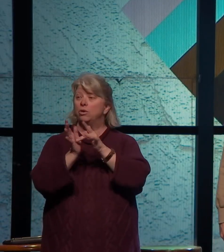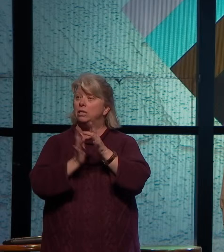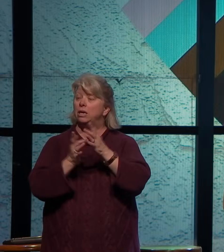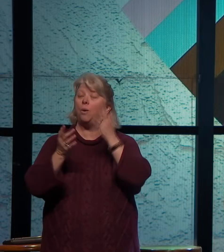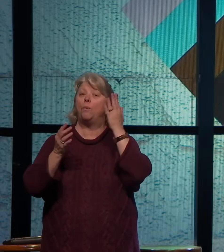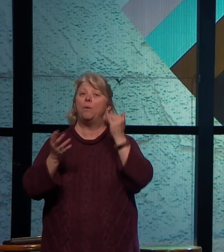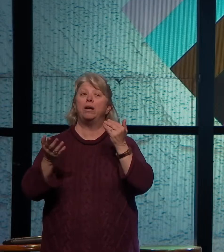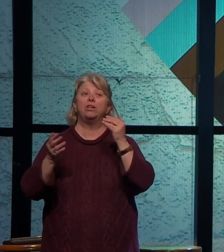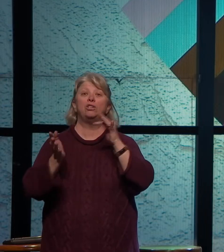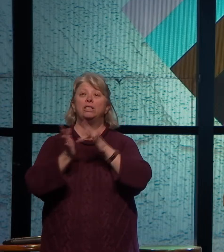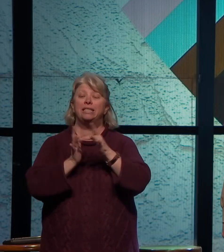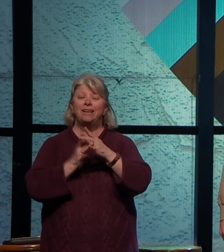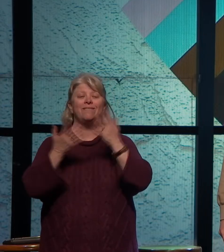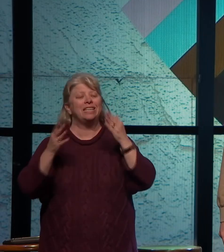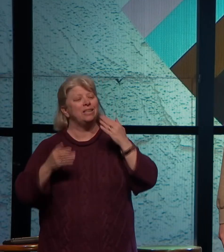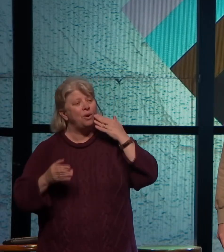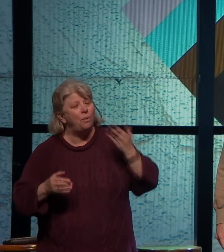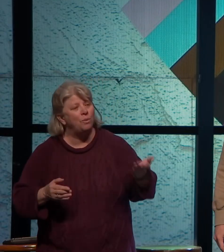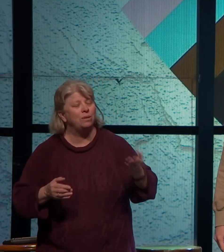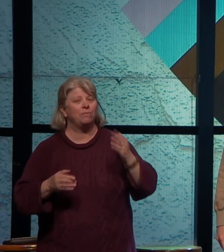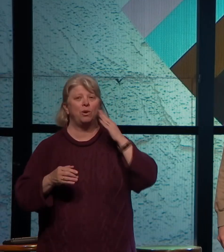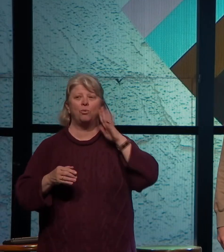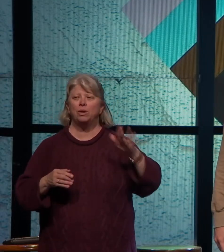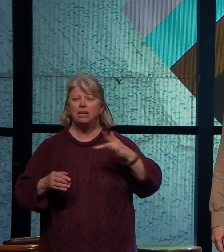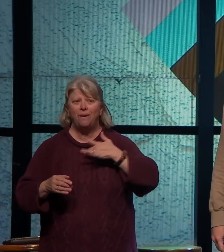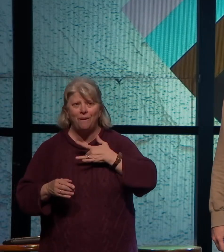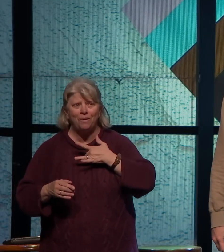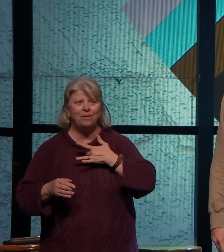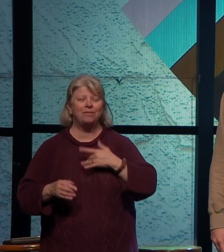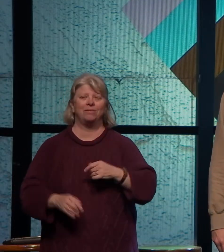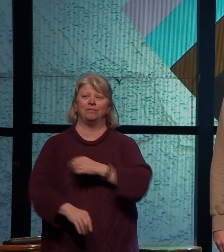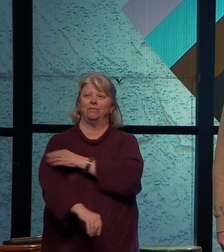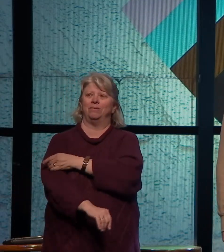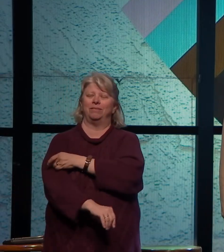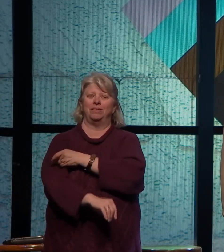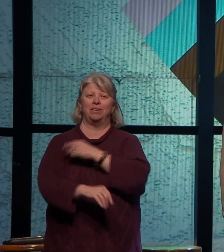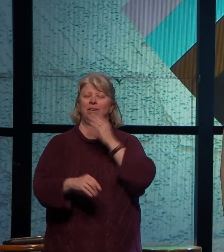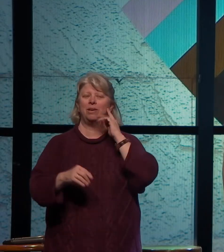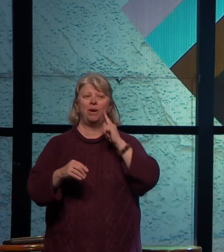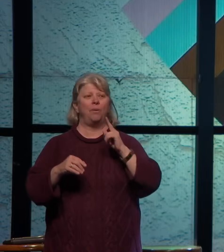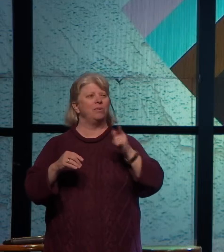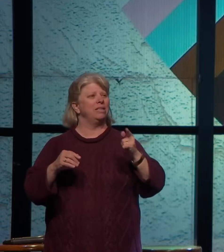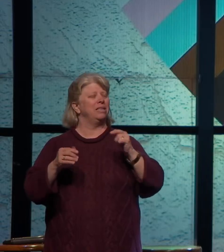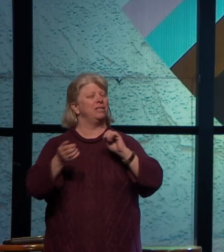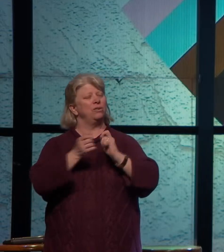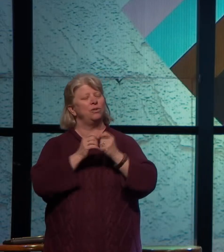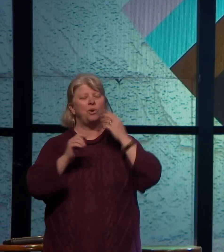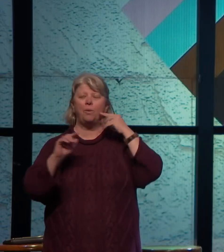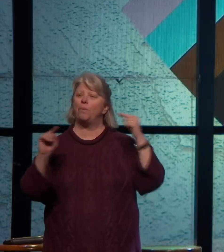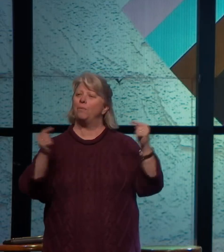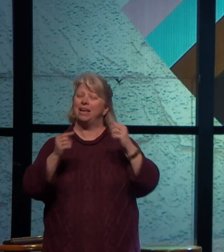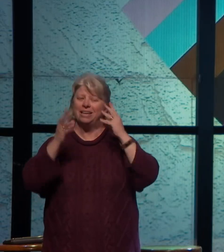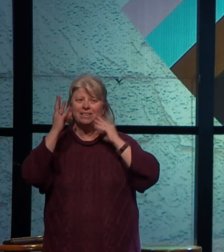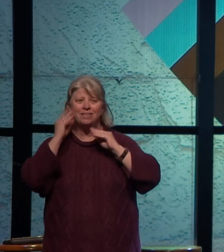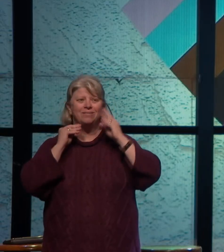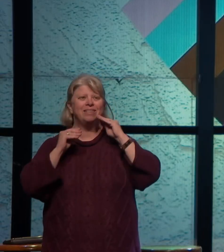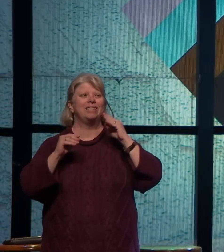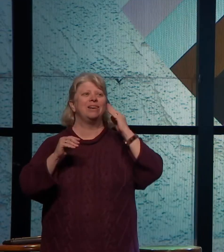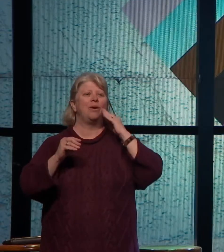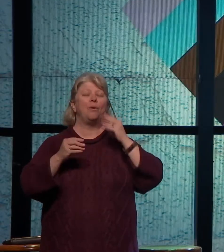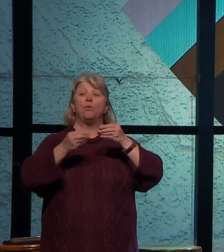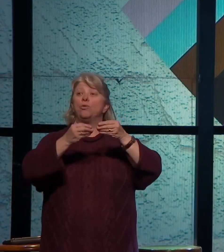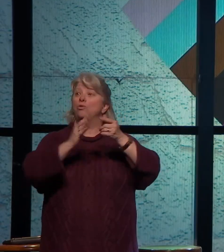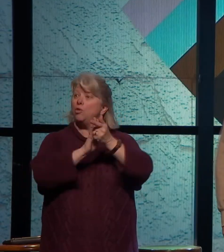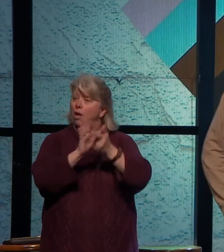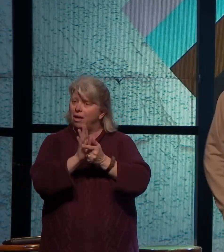Why? Because Jesus knows him. He knows his heart. He knows what has shaped him. He knows the pain that he's experienced. He knows the